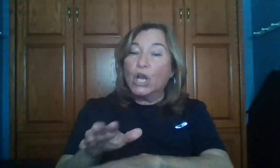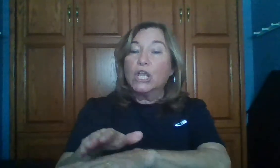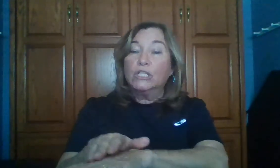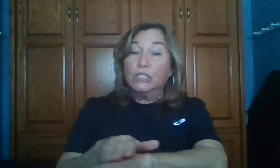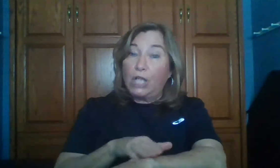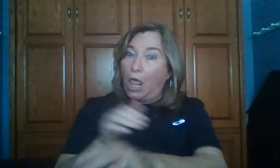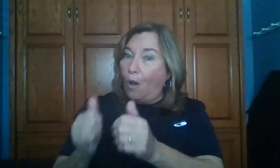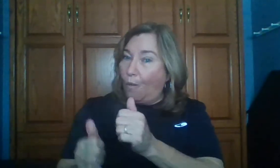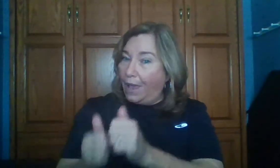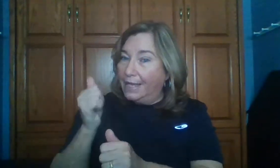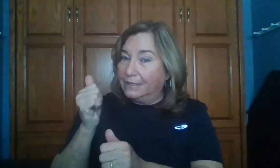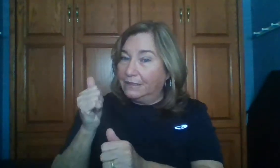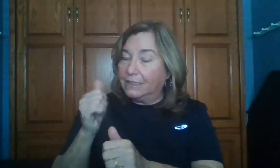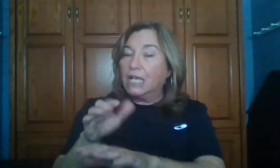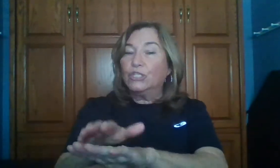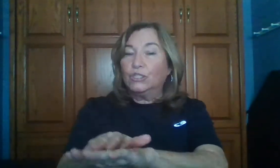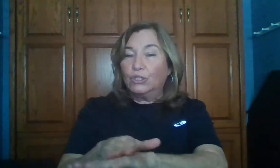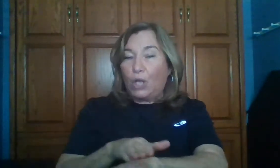slowest, slowly.